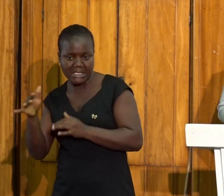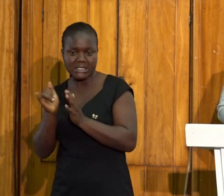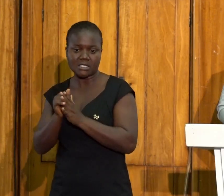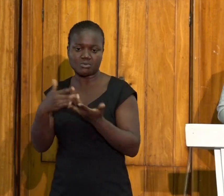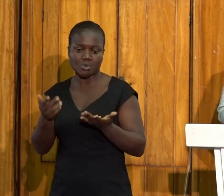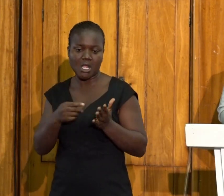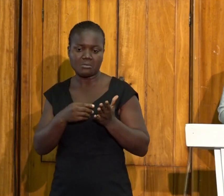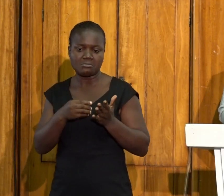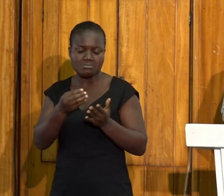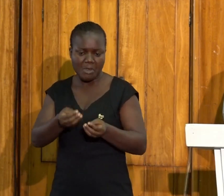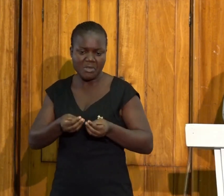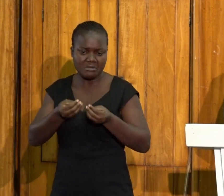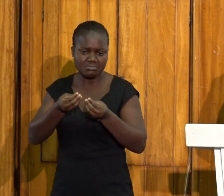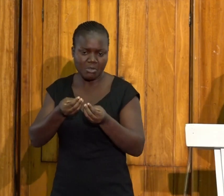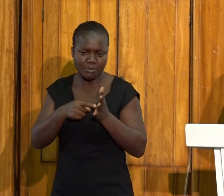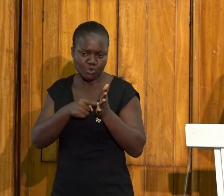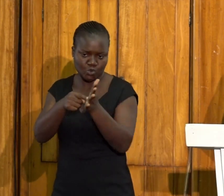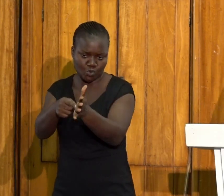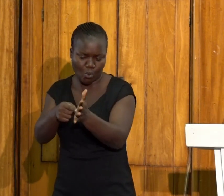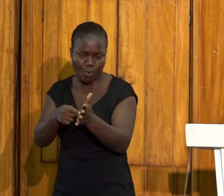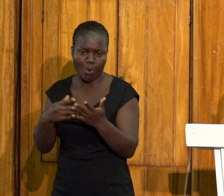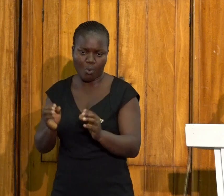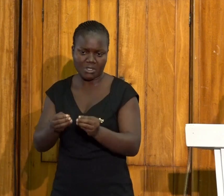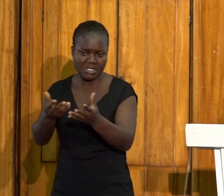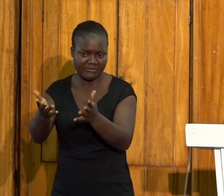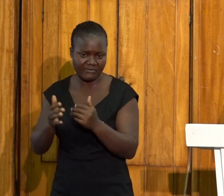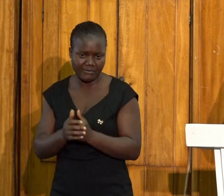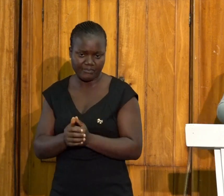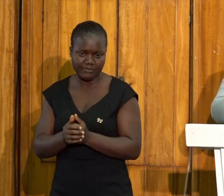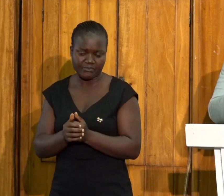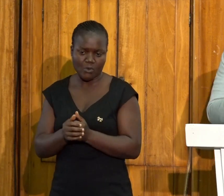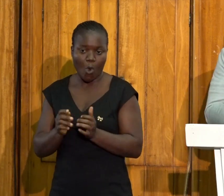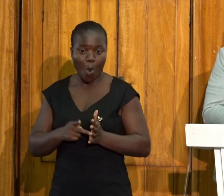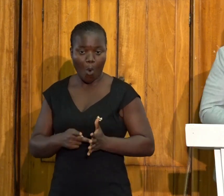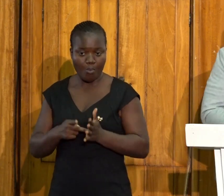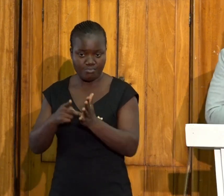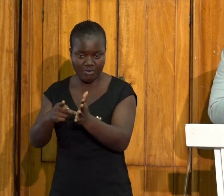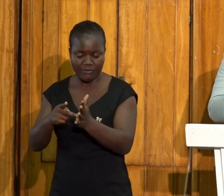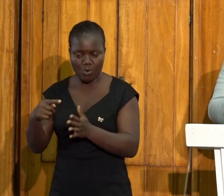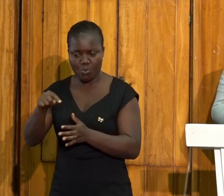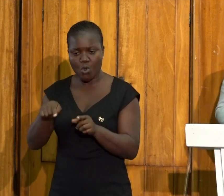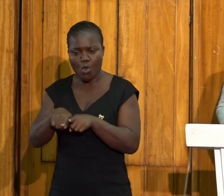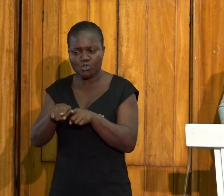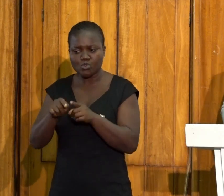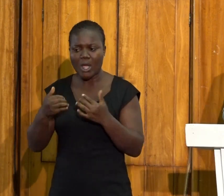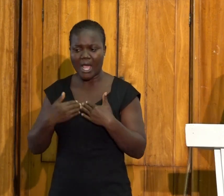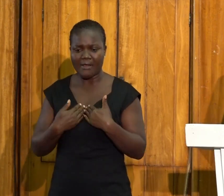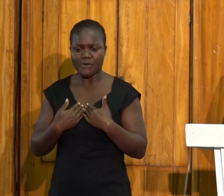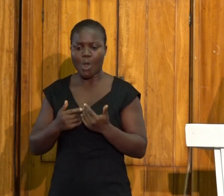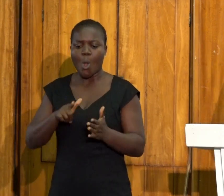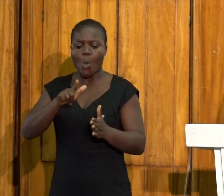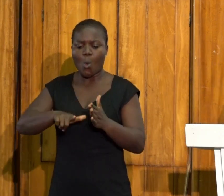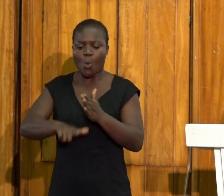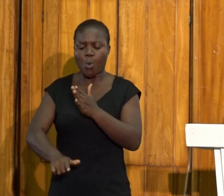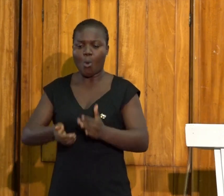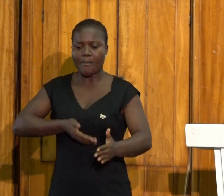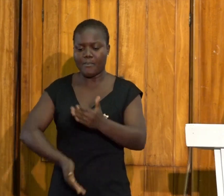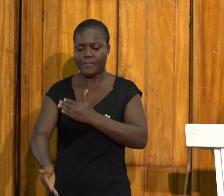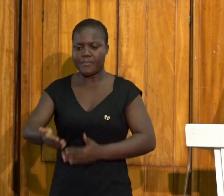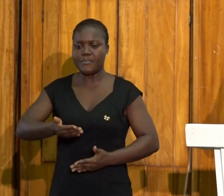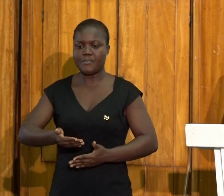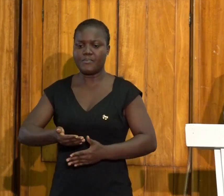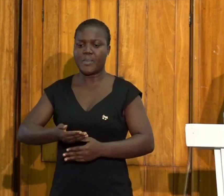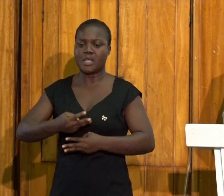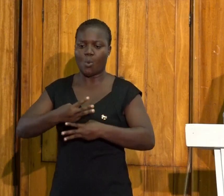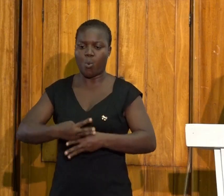results in more preterm birth, that is a concern. We also have other issues to do with low birth weight babies. We